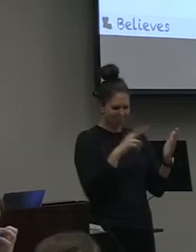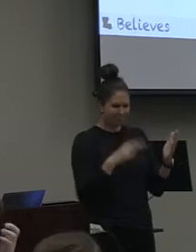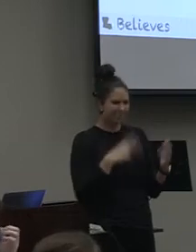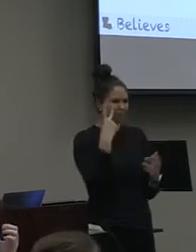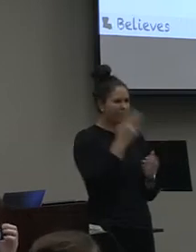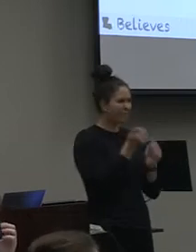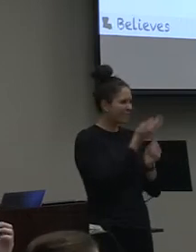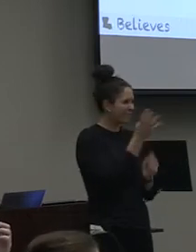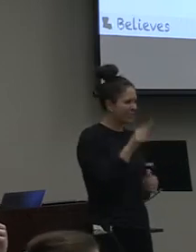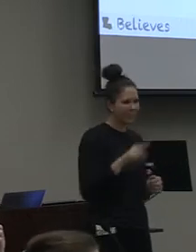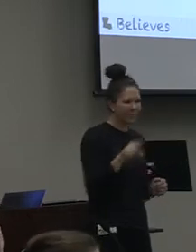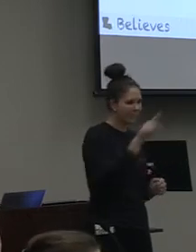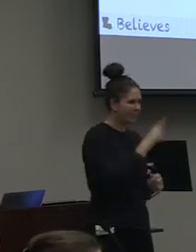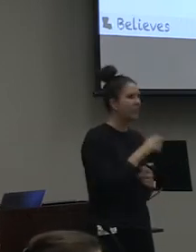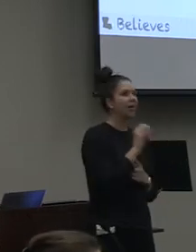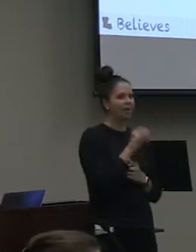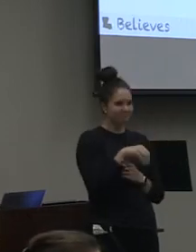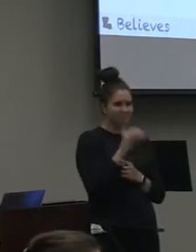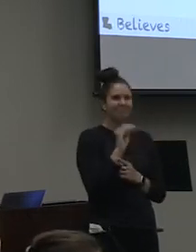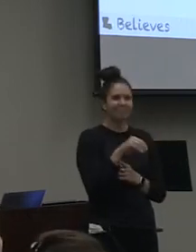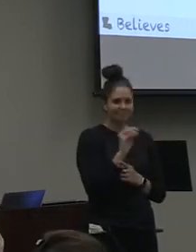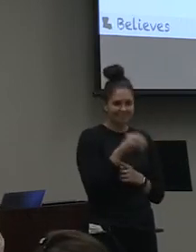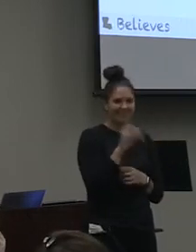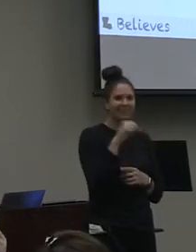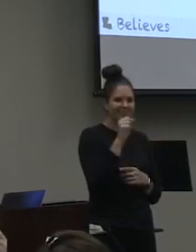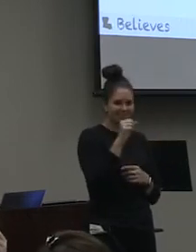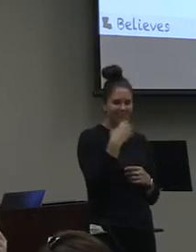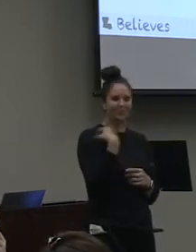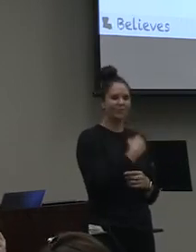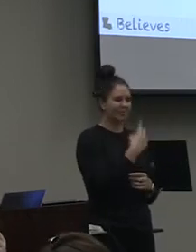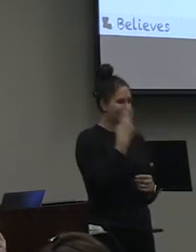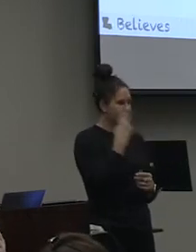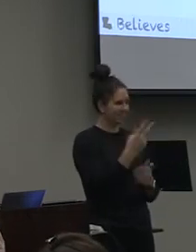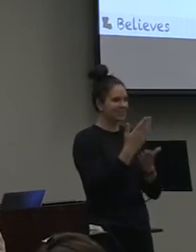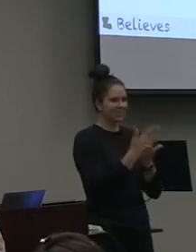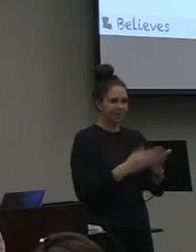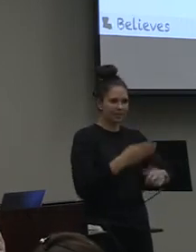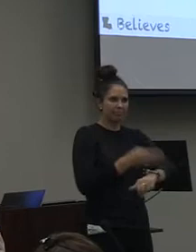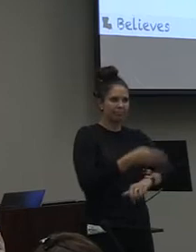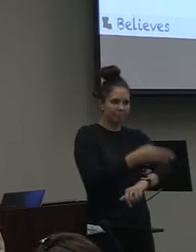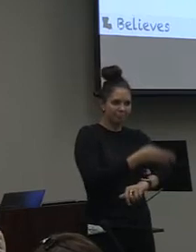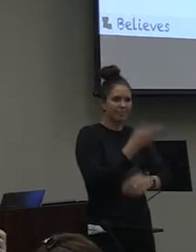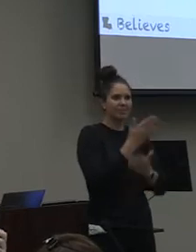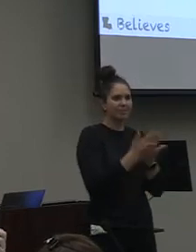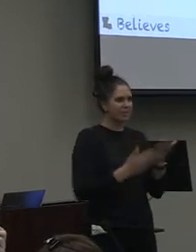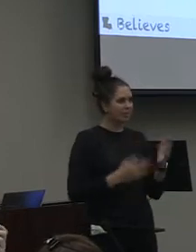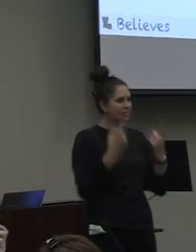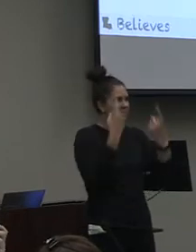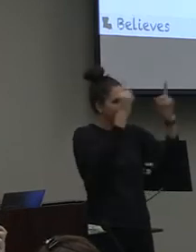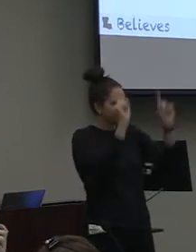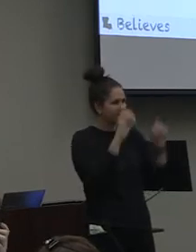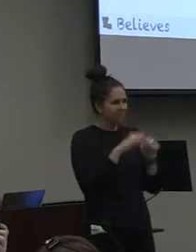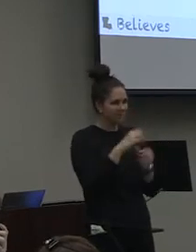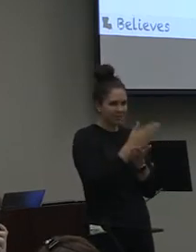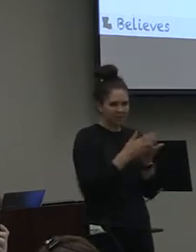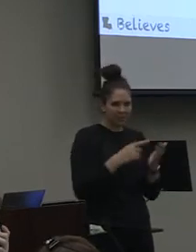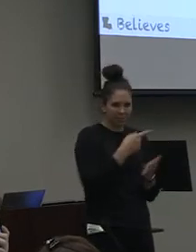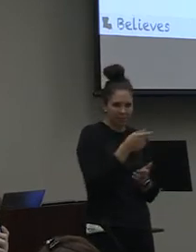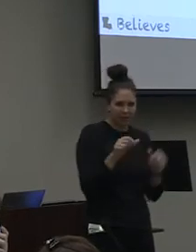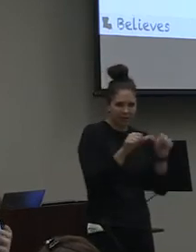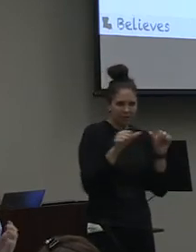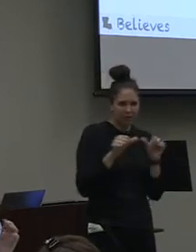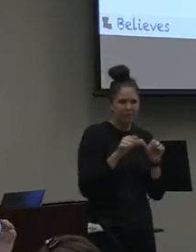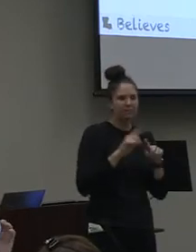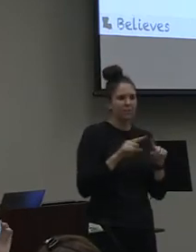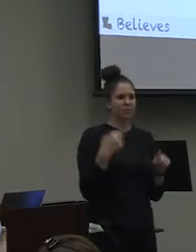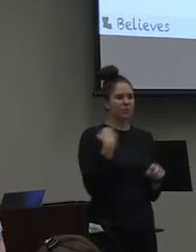you throughout the room nod your heads. Yes, we have seen some movement, and I think even some success in some of these areas, but I know we would probably